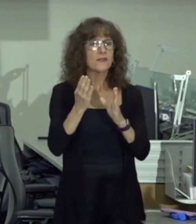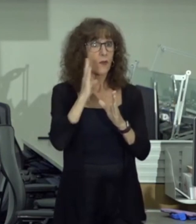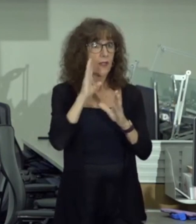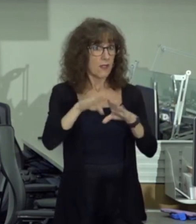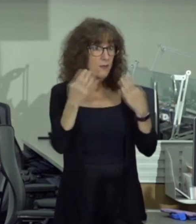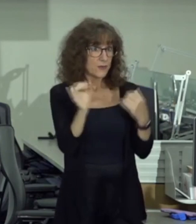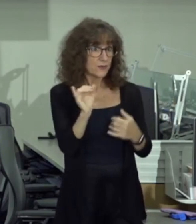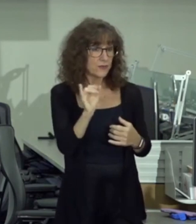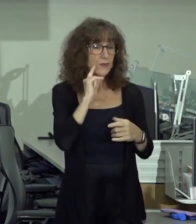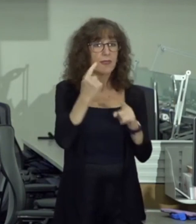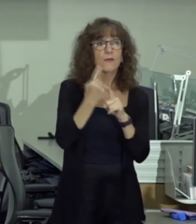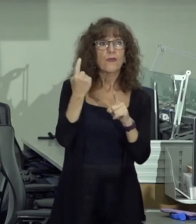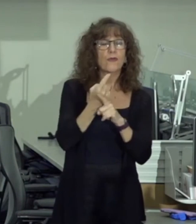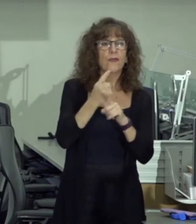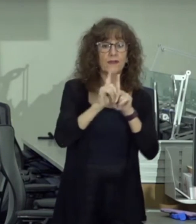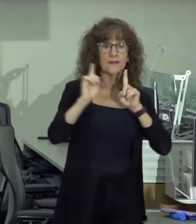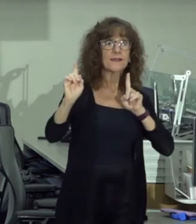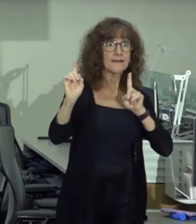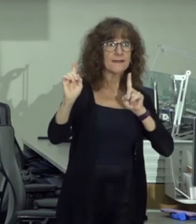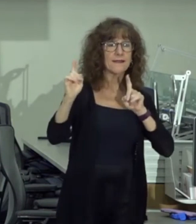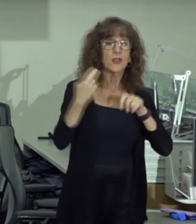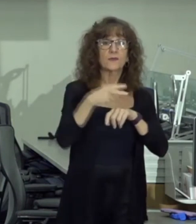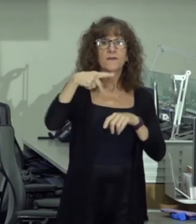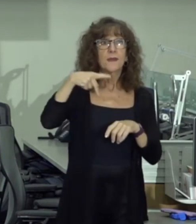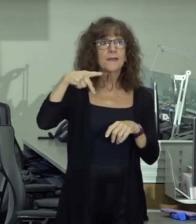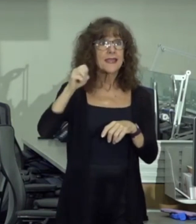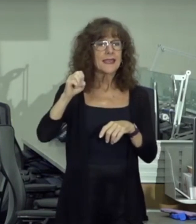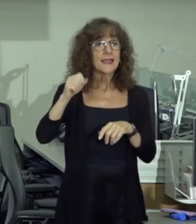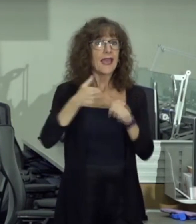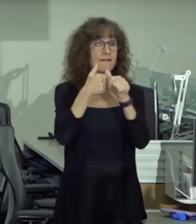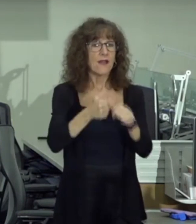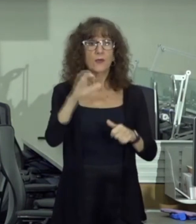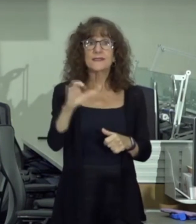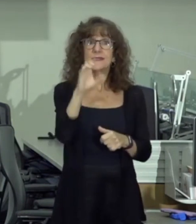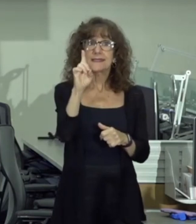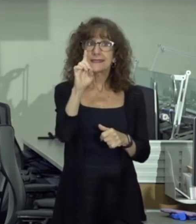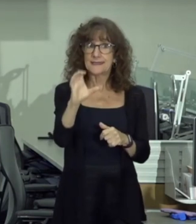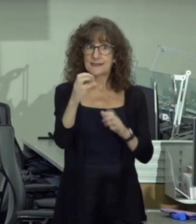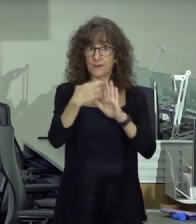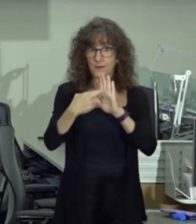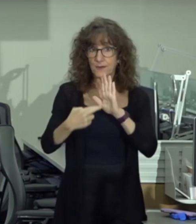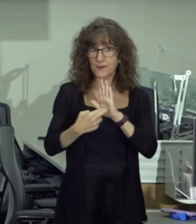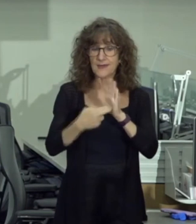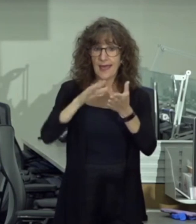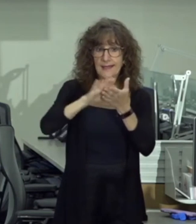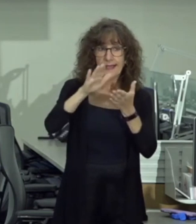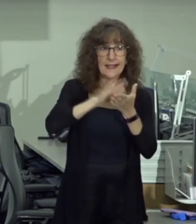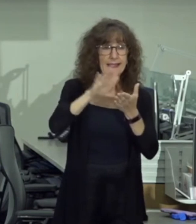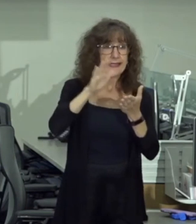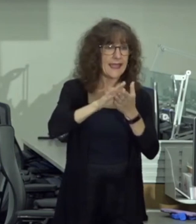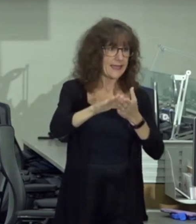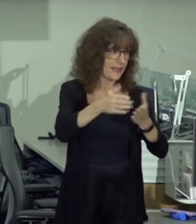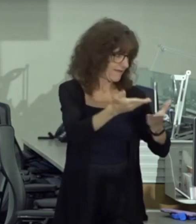reopen with appropriate social distancing, use of PPE, and following CDC guidelines on cleaning high